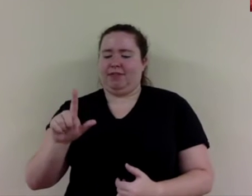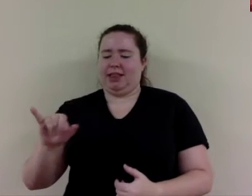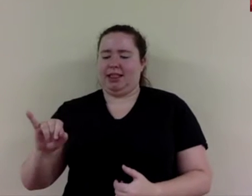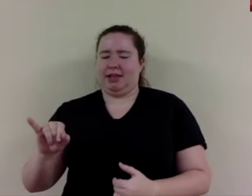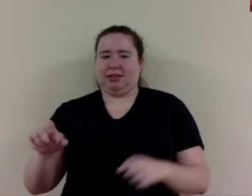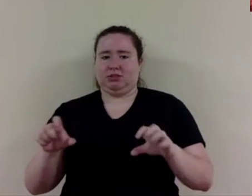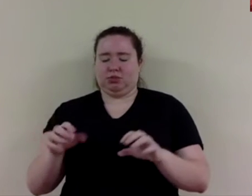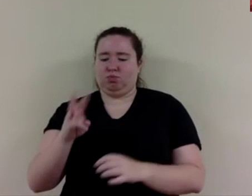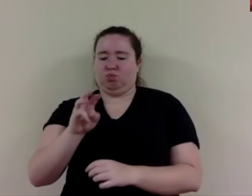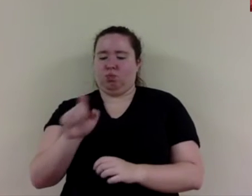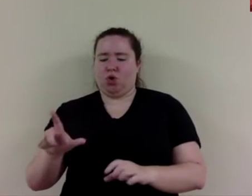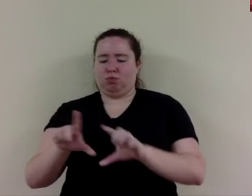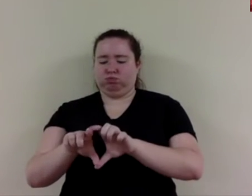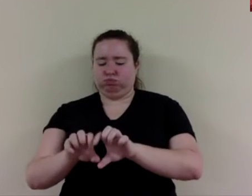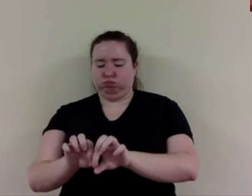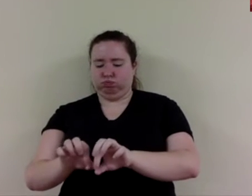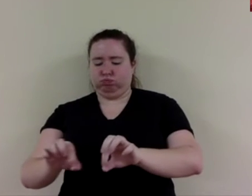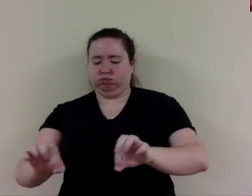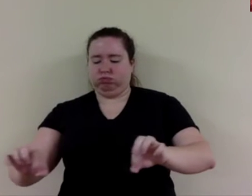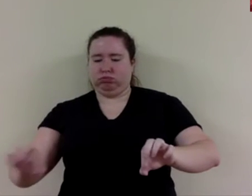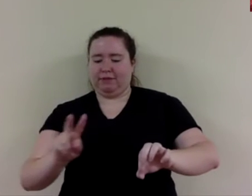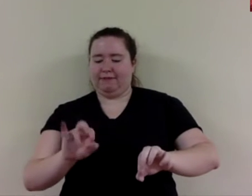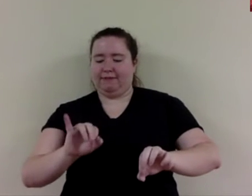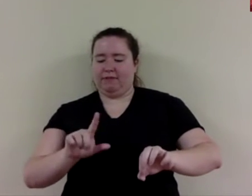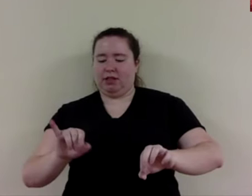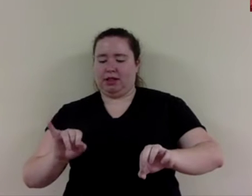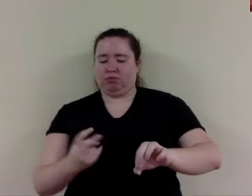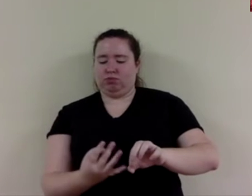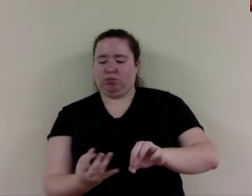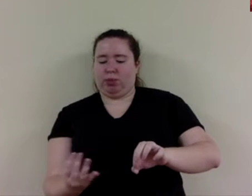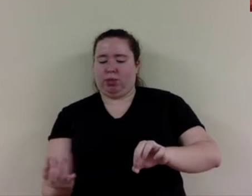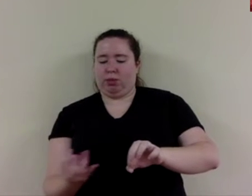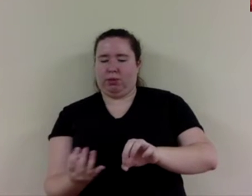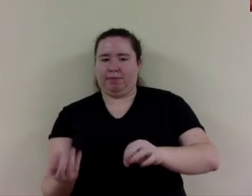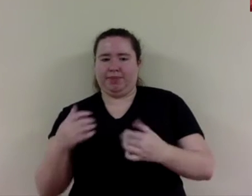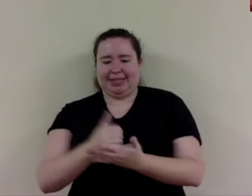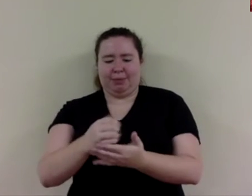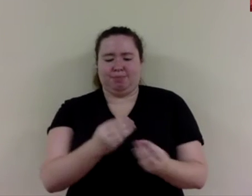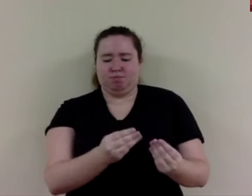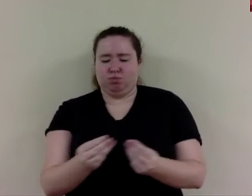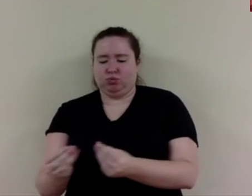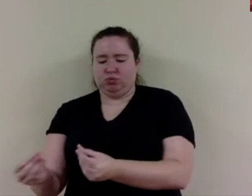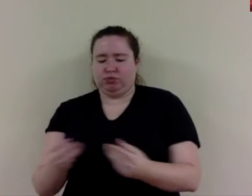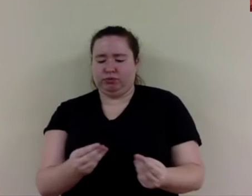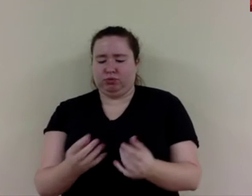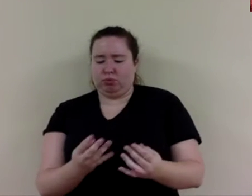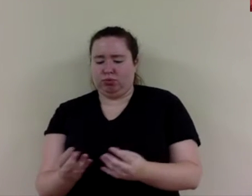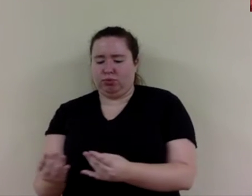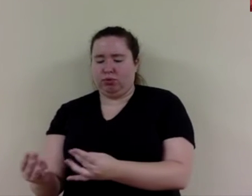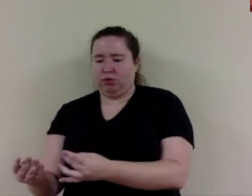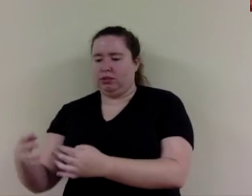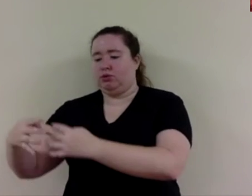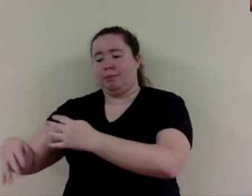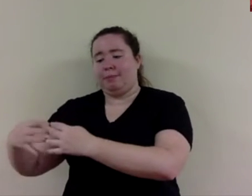going to serve as avenues for the movement of material from your digestive system into the bloodstream. Technically, that's absorption.